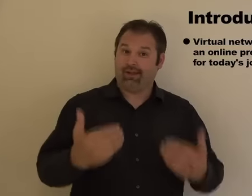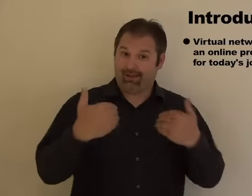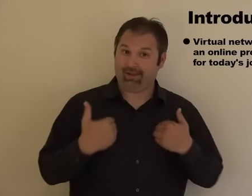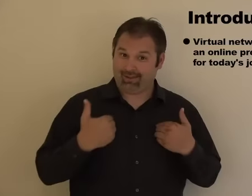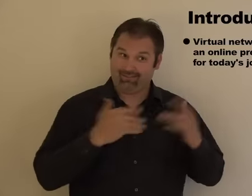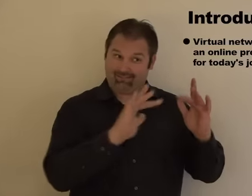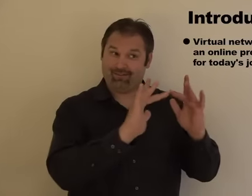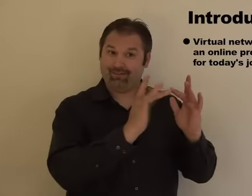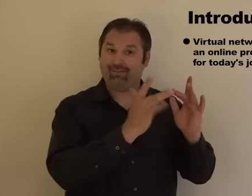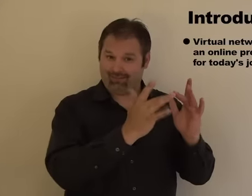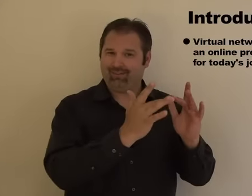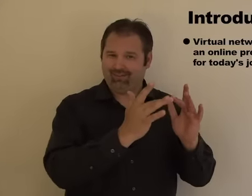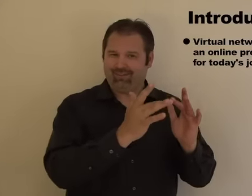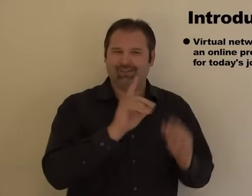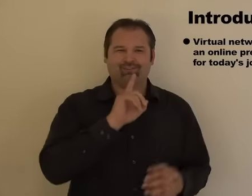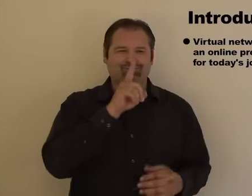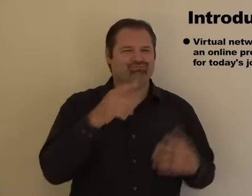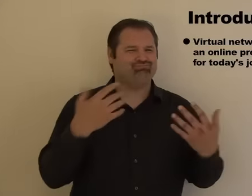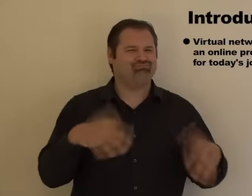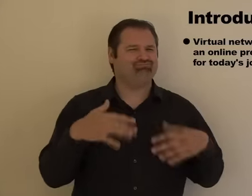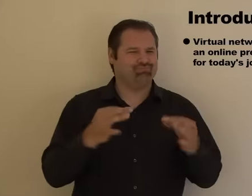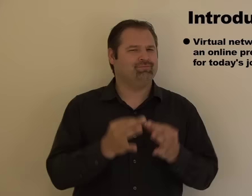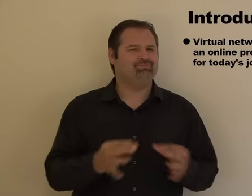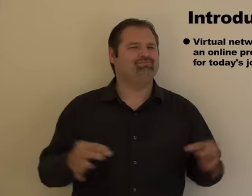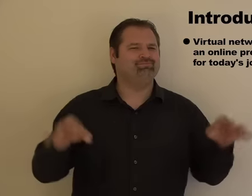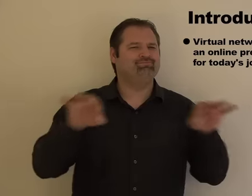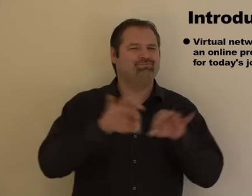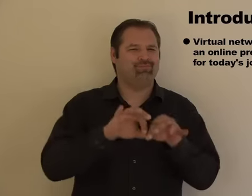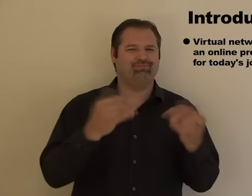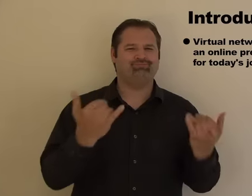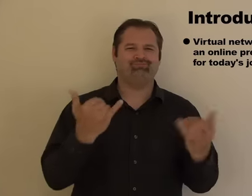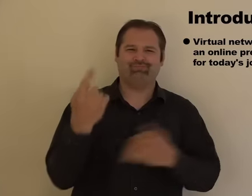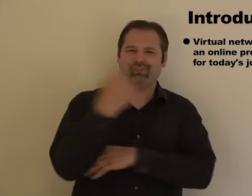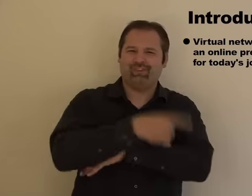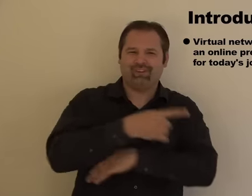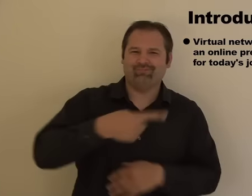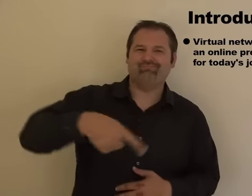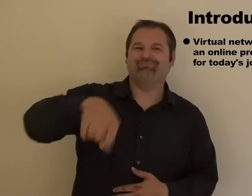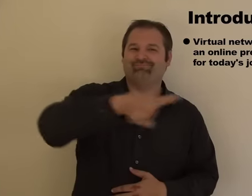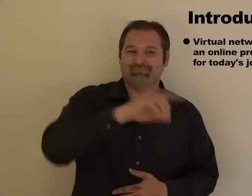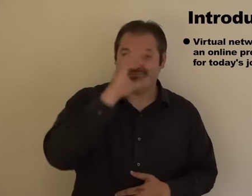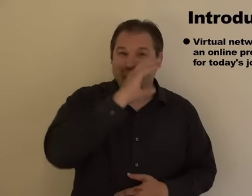Virtual networking and having an online presence is important for today's job seeker.